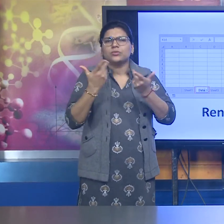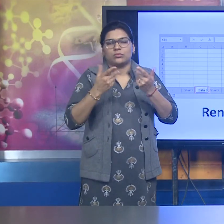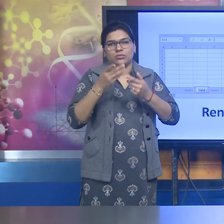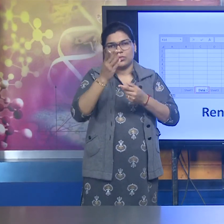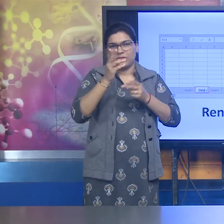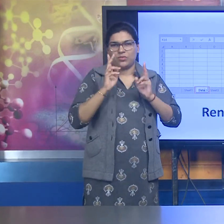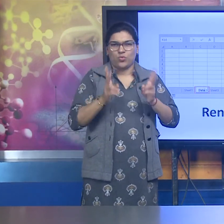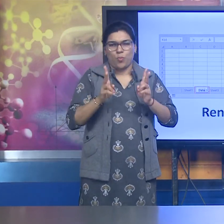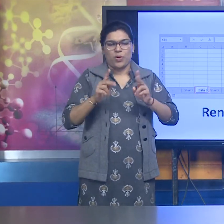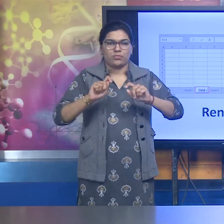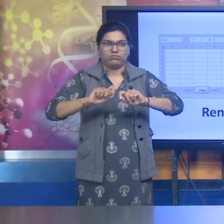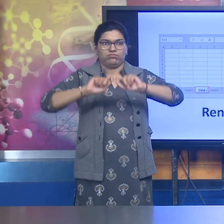means